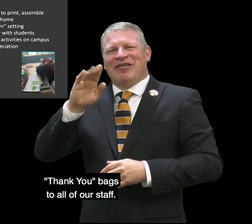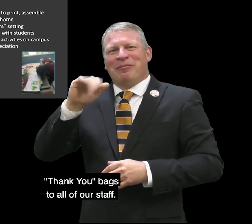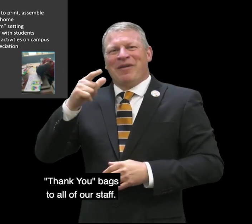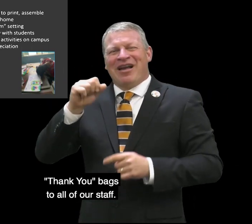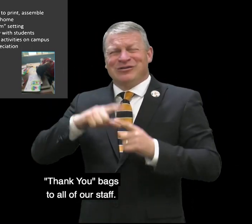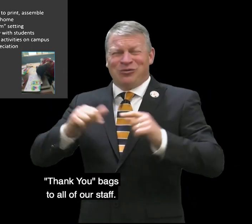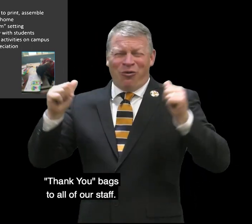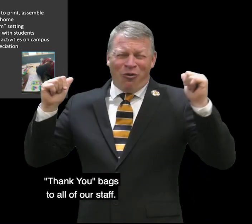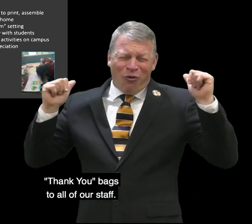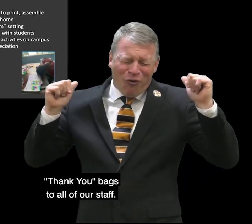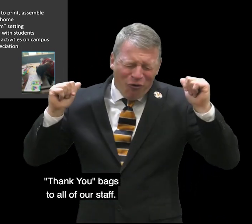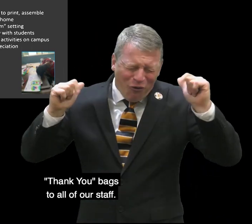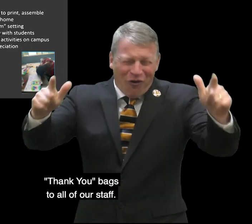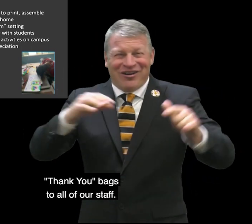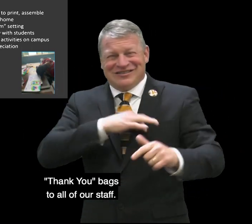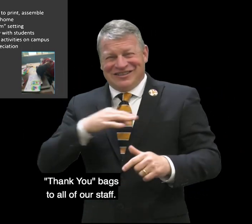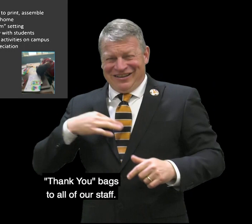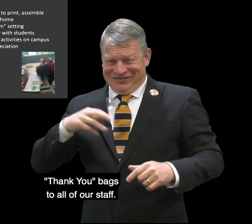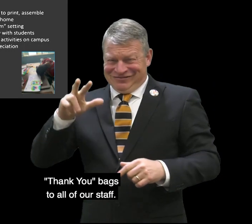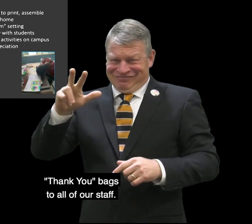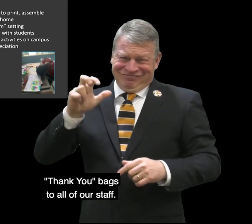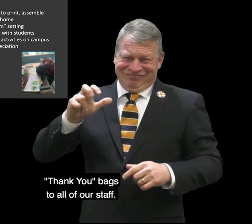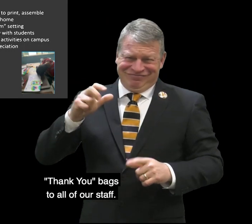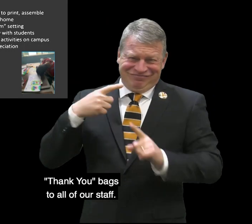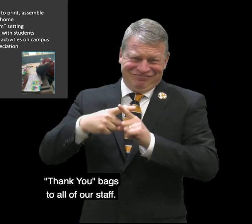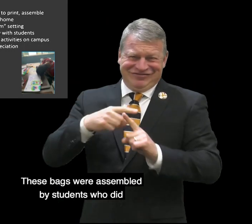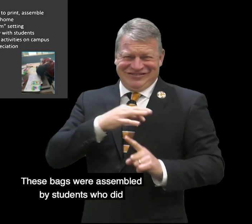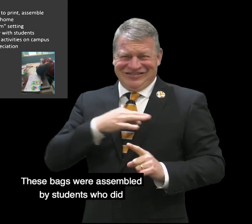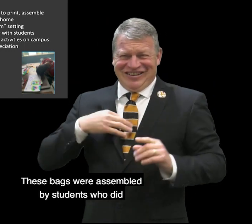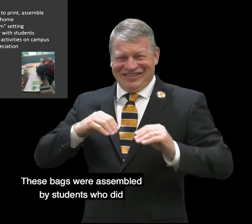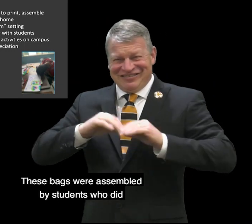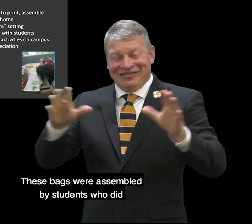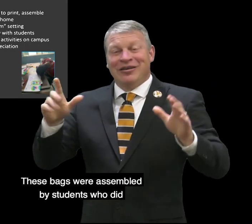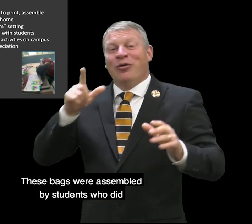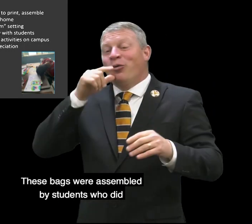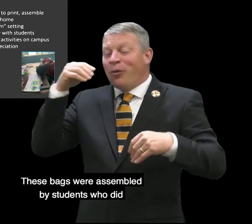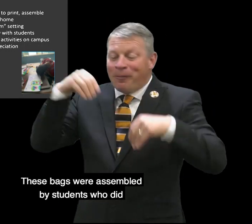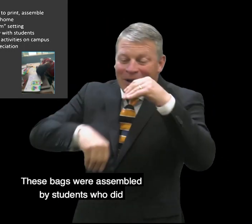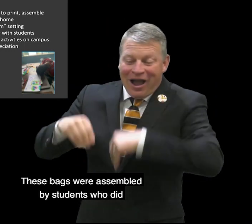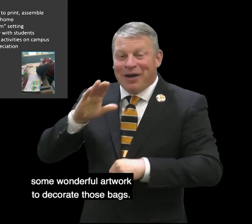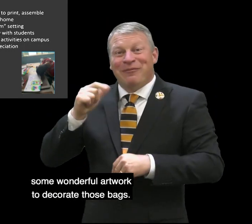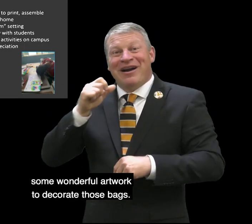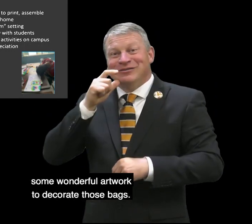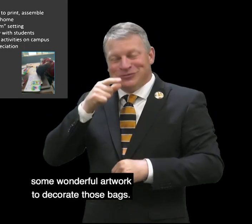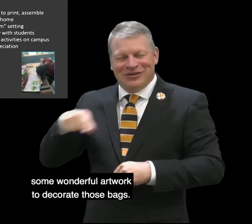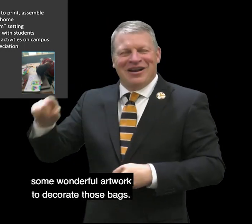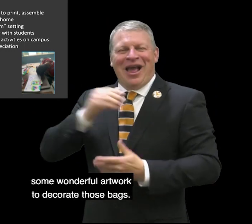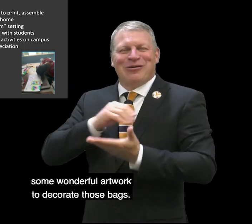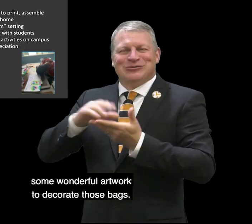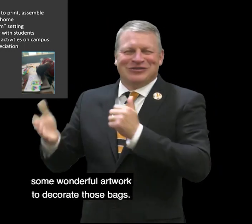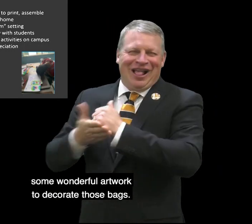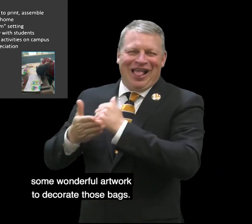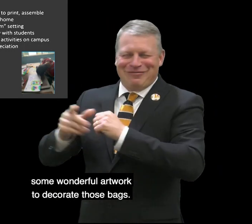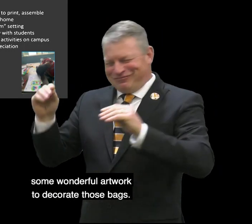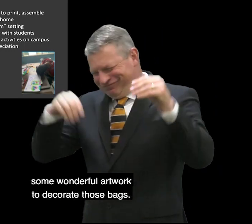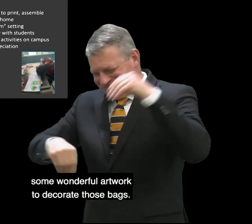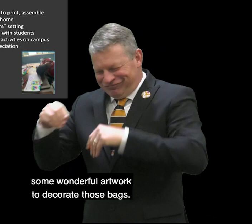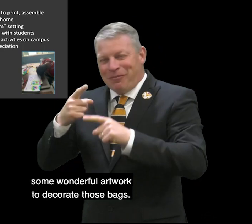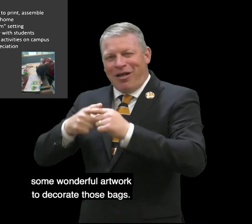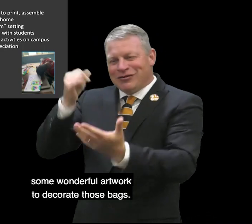for our school, but this year we decided to do a Staff Appreciation Month, and we sent out thank you bags to all of our